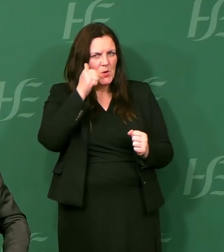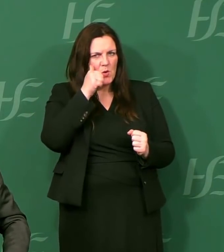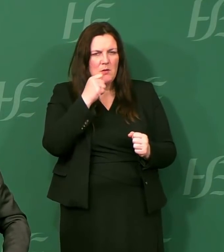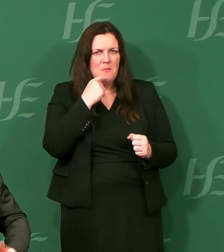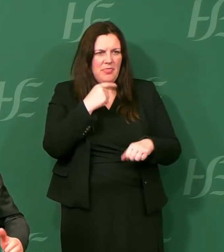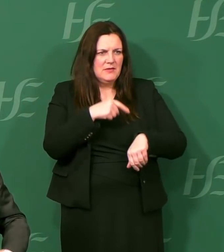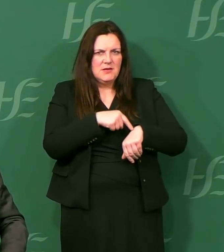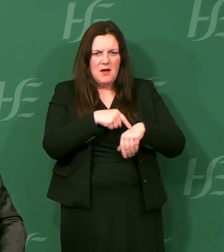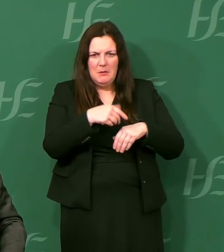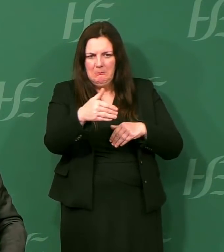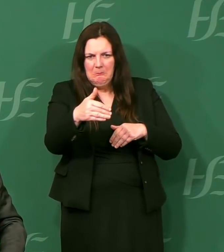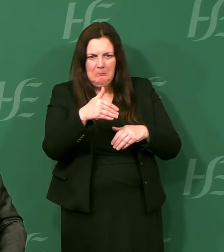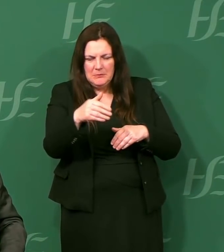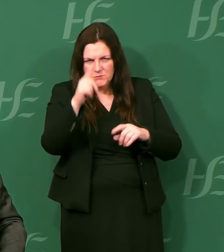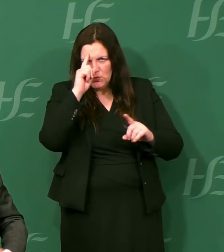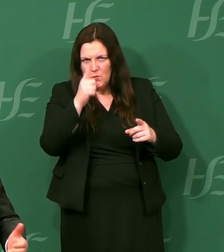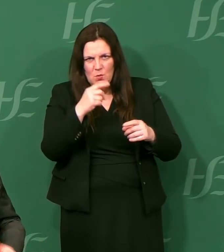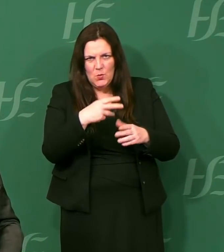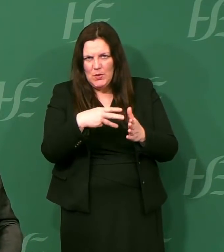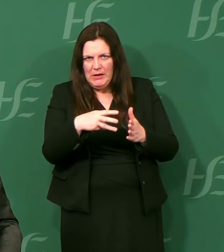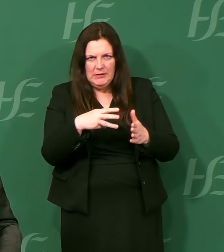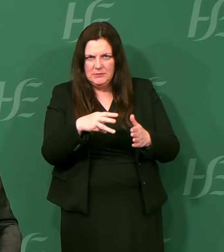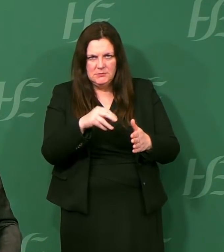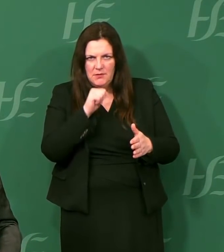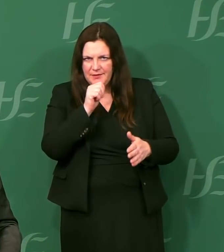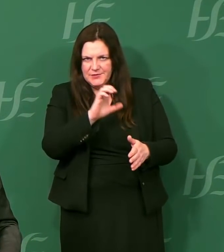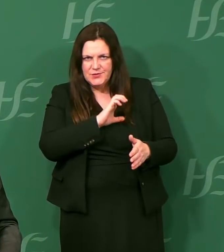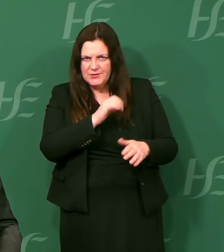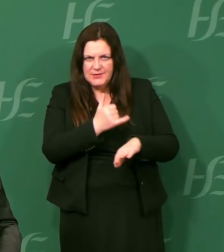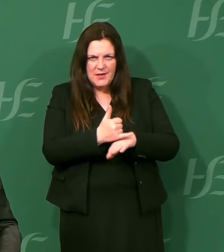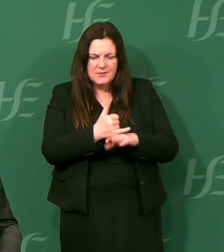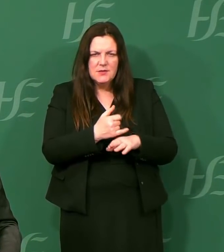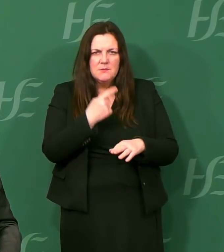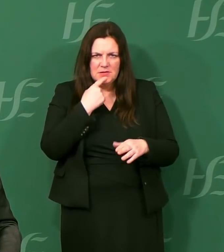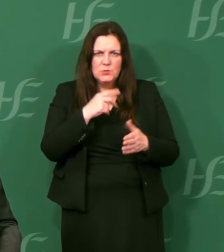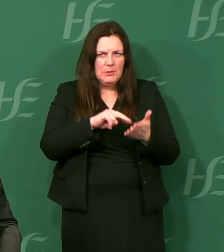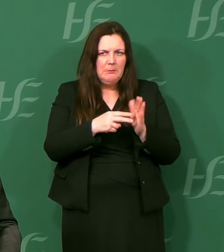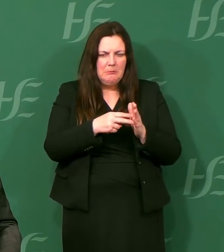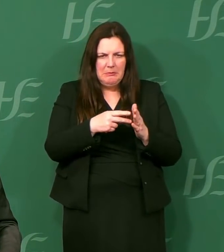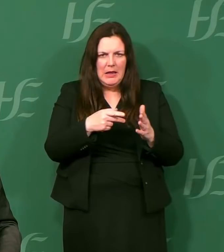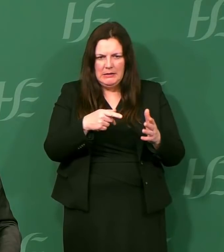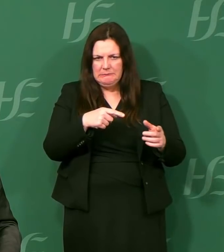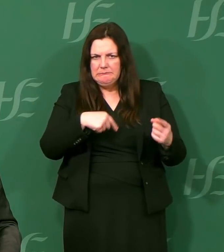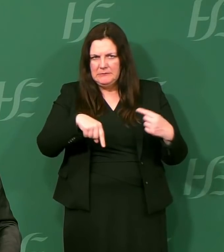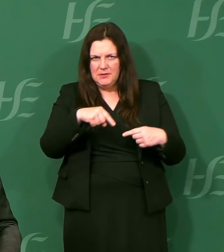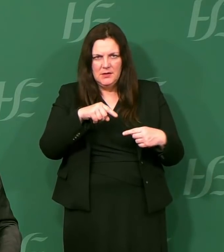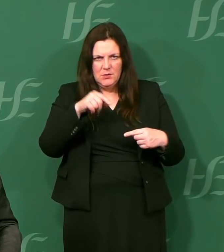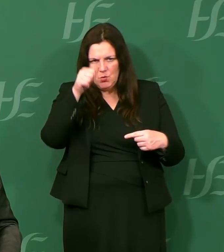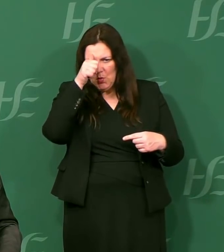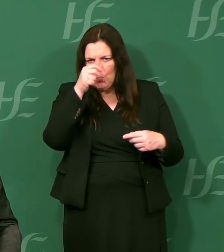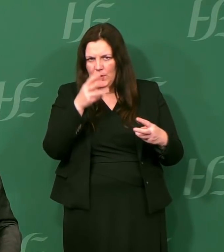that is uncertain at this stage. But we will be planning on it becoming more dominant.